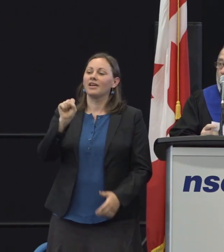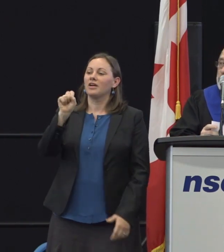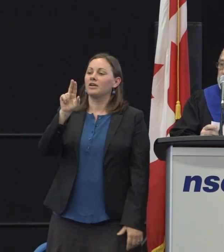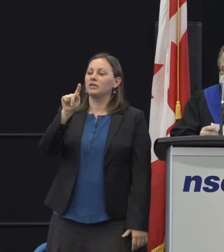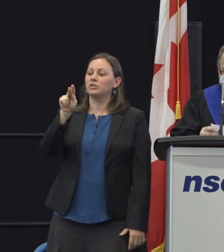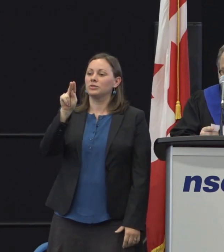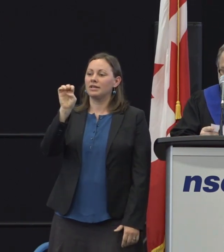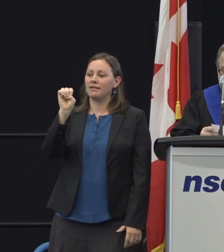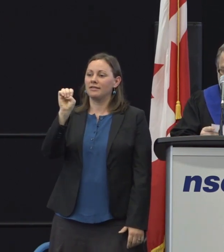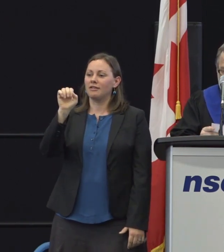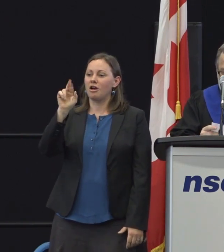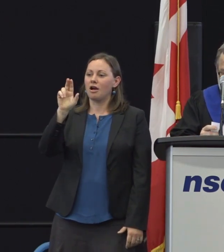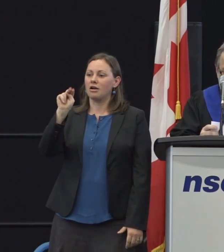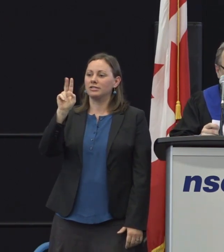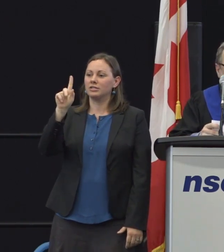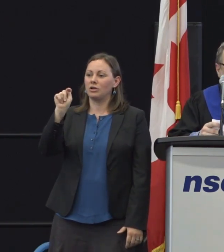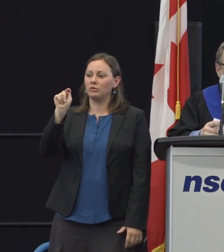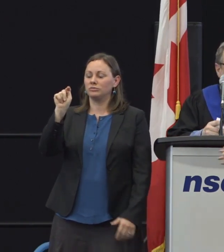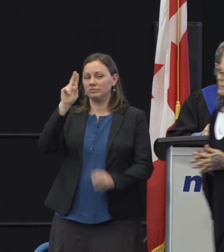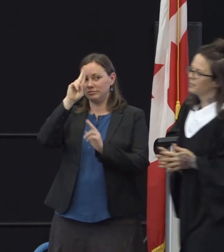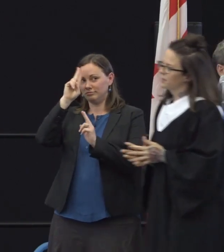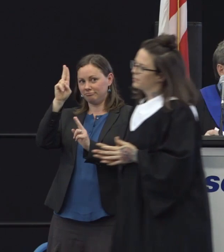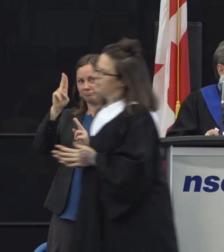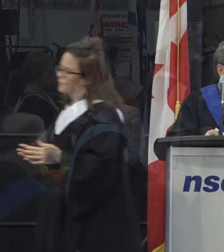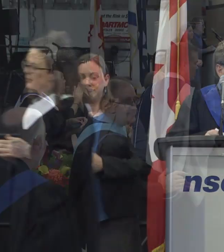Suzanne Arsenault with honors.